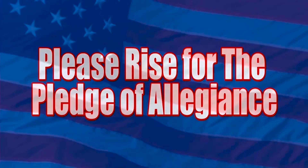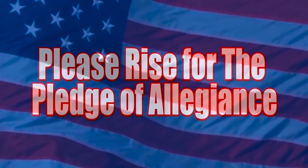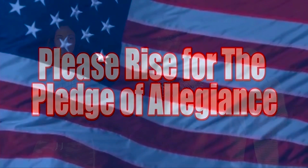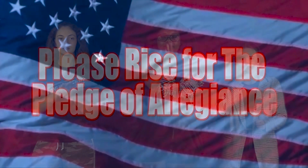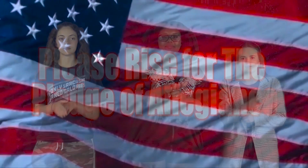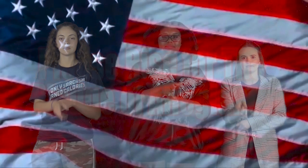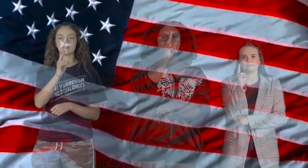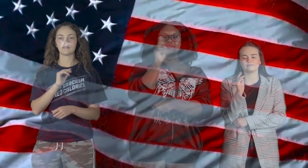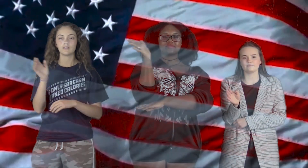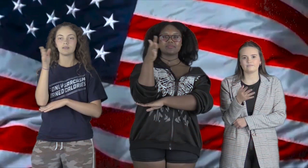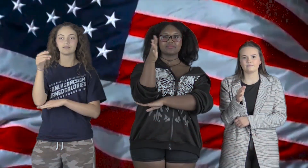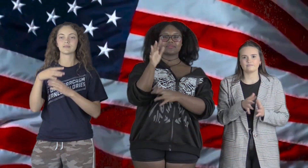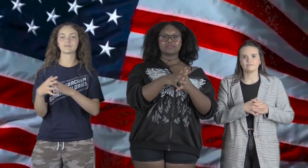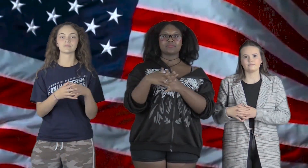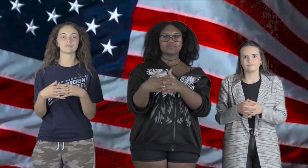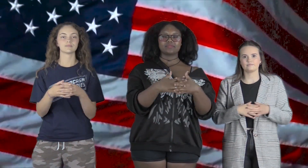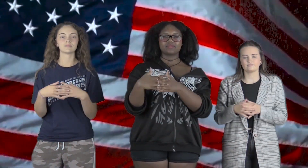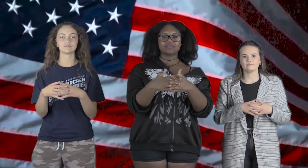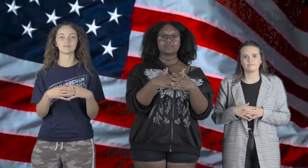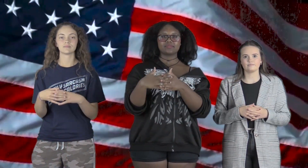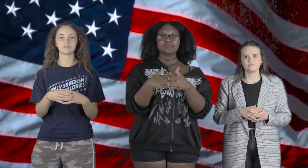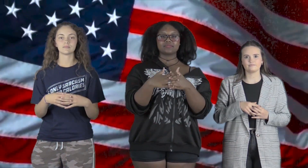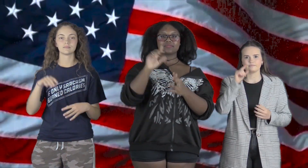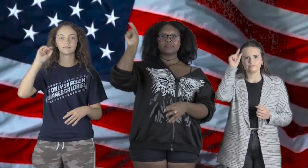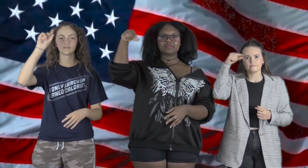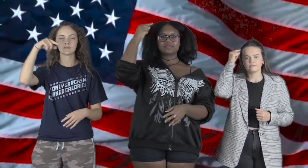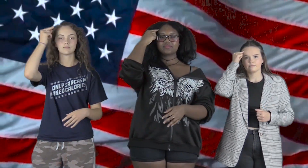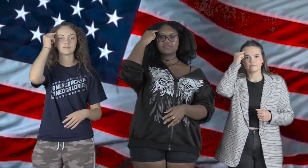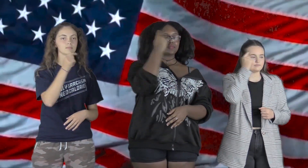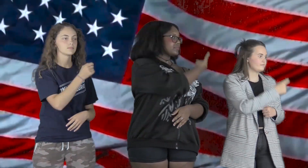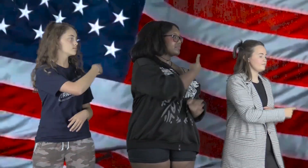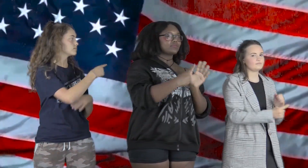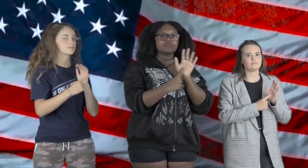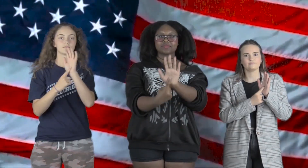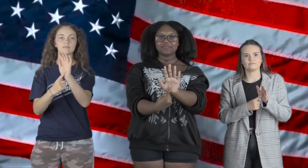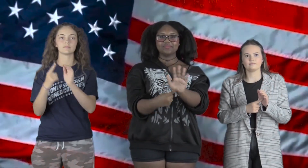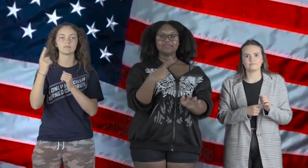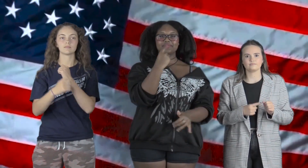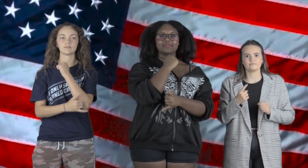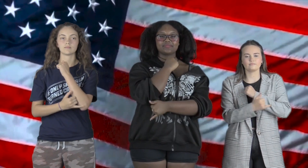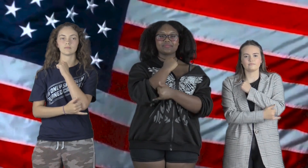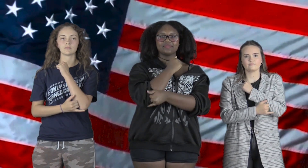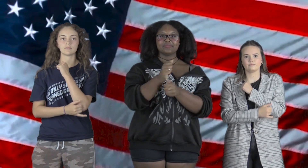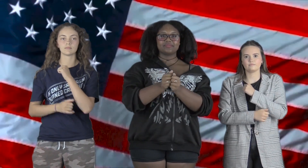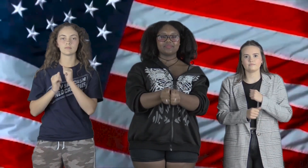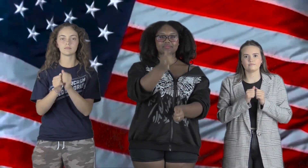I pledge allegiance to the flag of the United States of America and to the republic for which it stands, one nation,